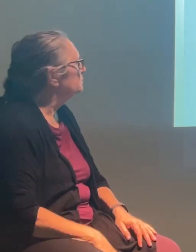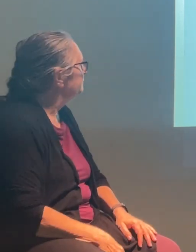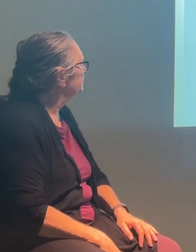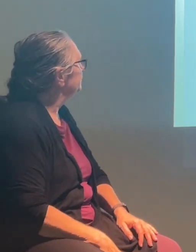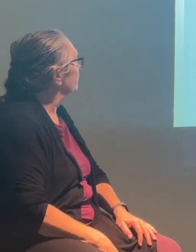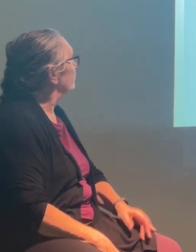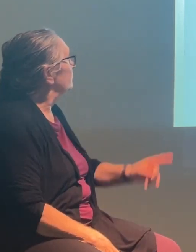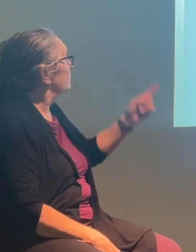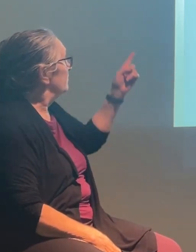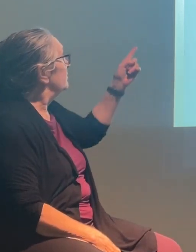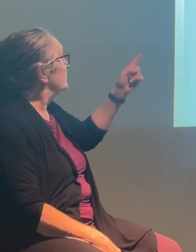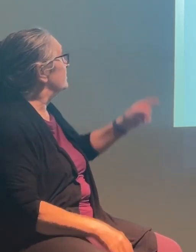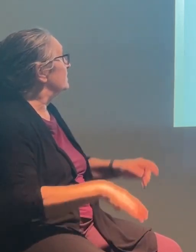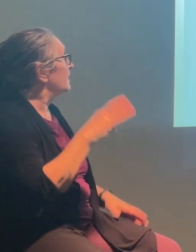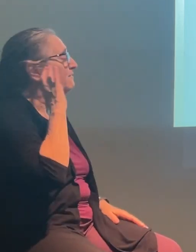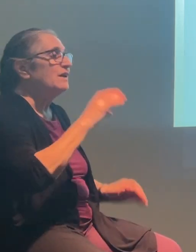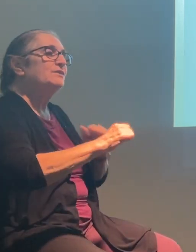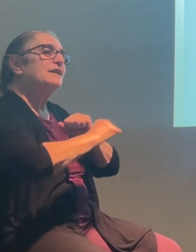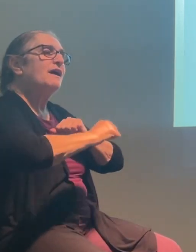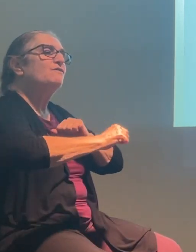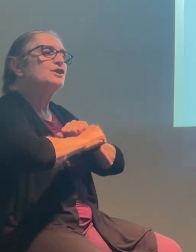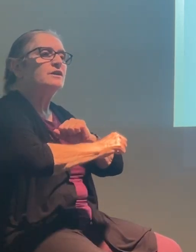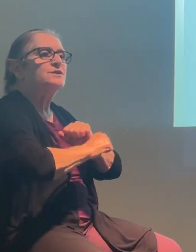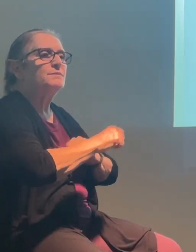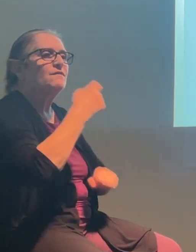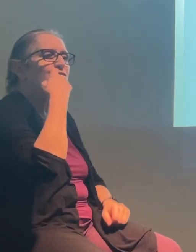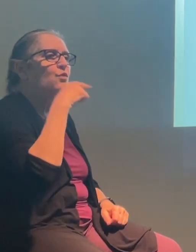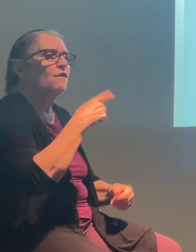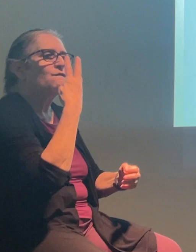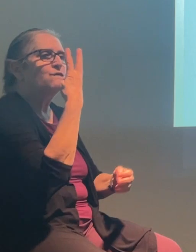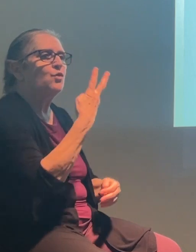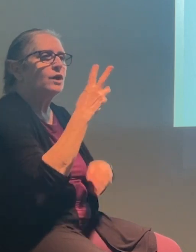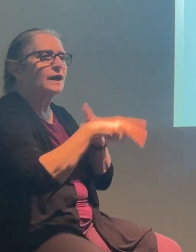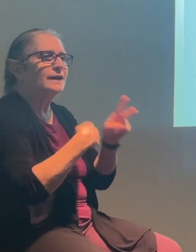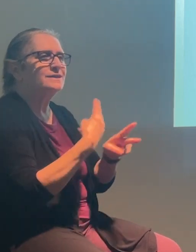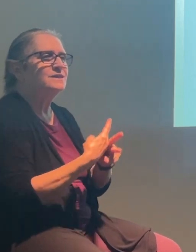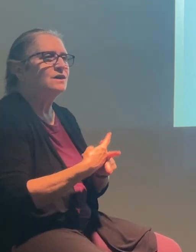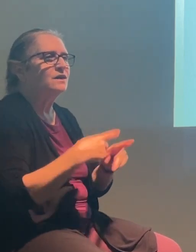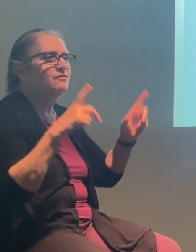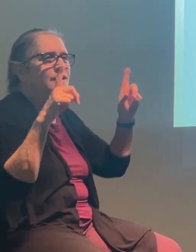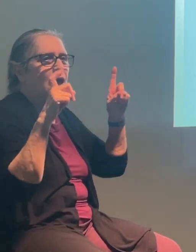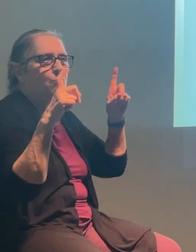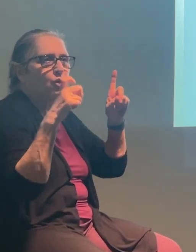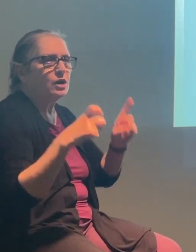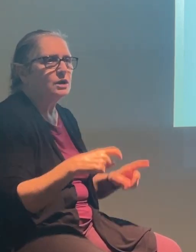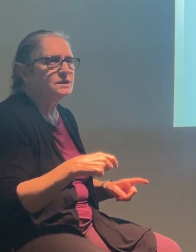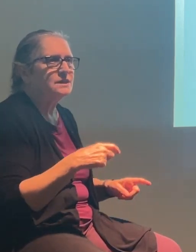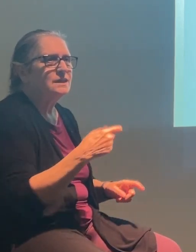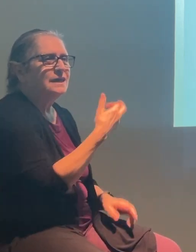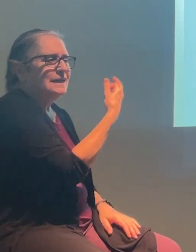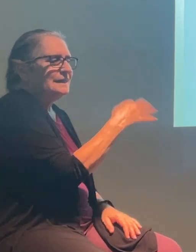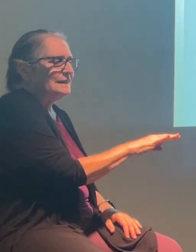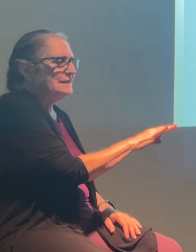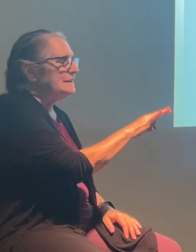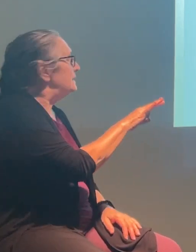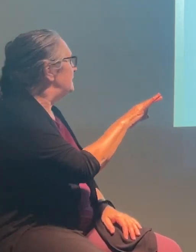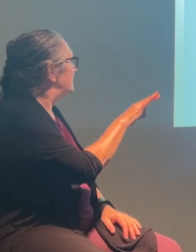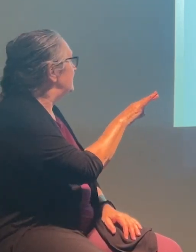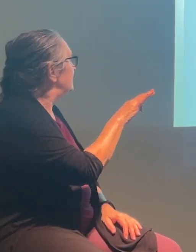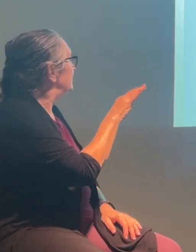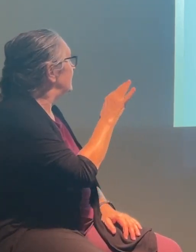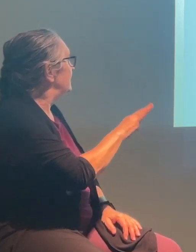able to find an advertisement with 4 types of Kodak camera ranging from 1994 and